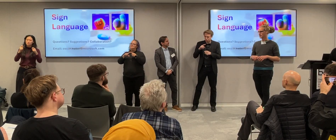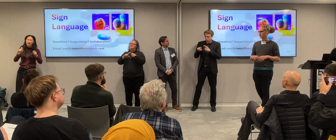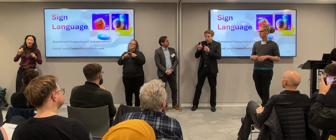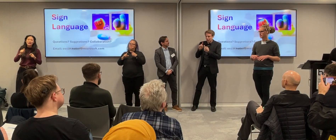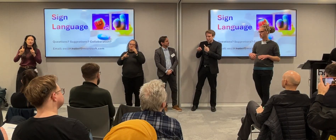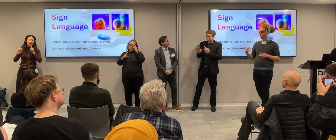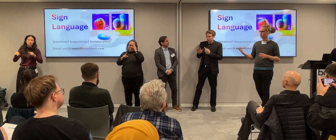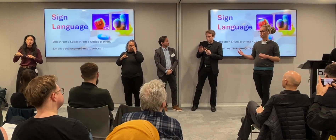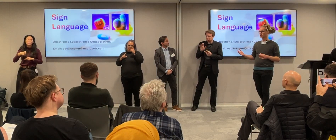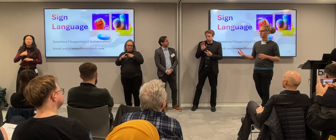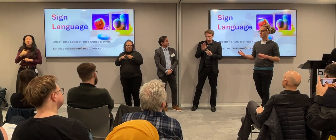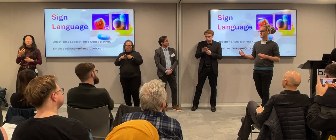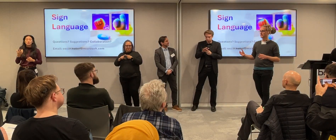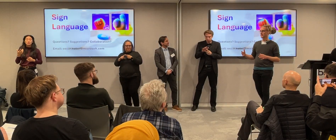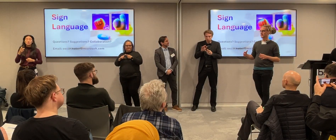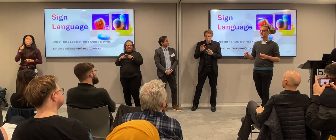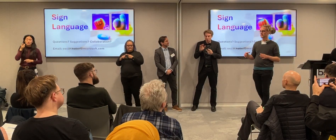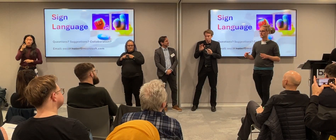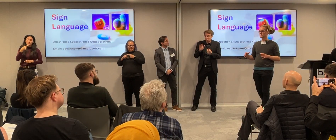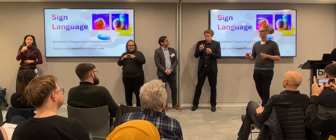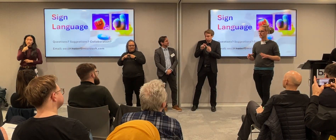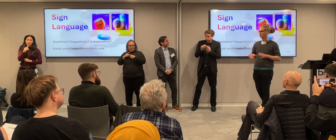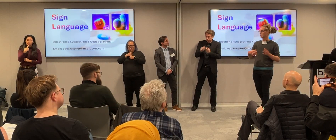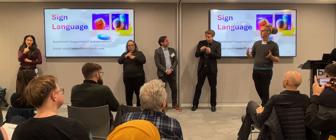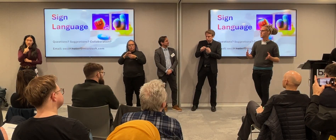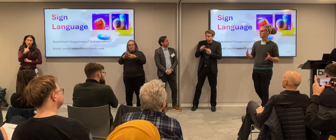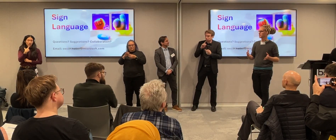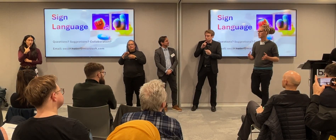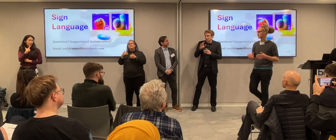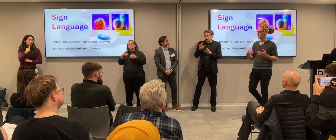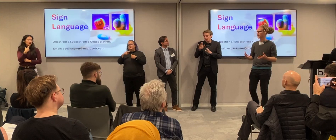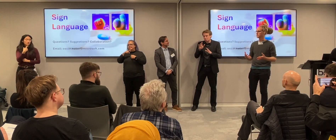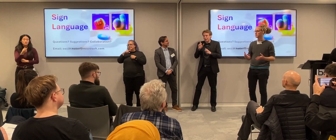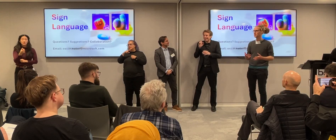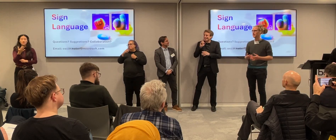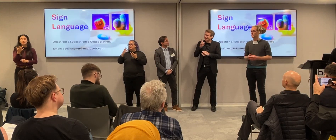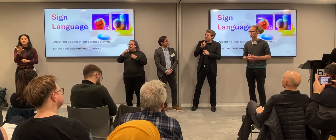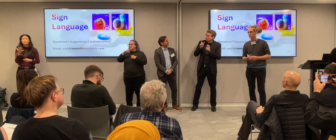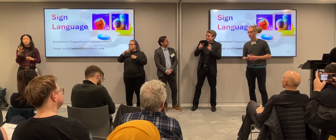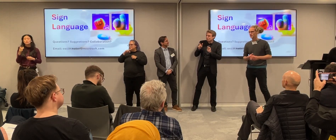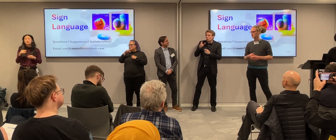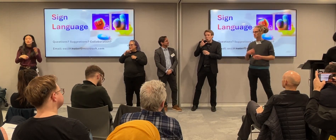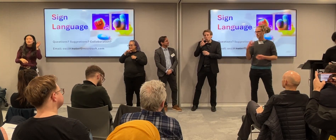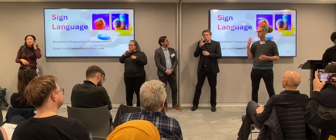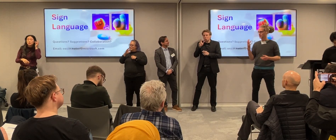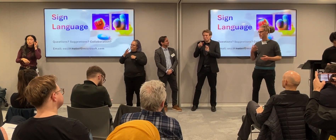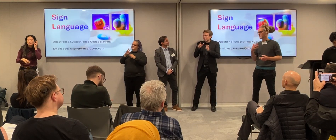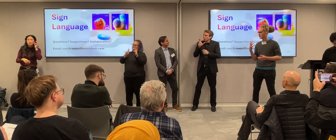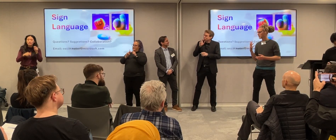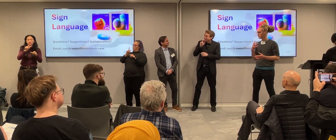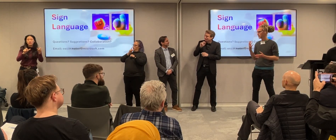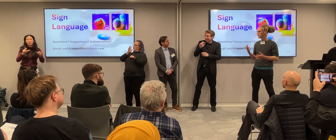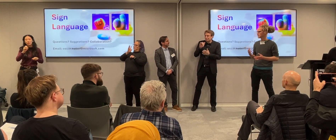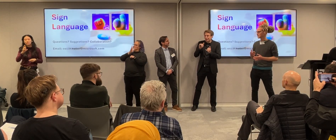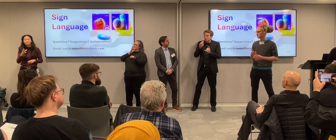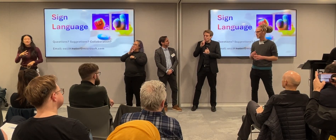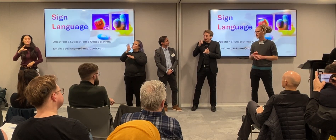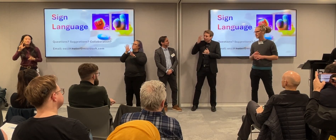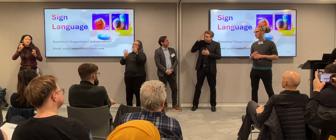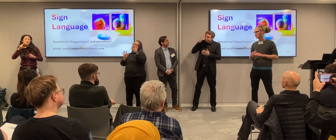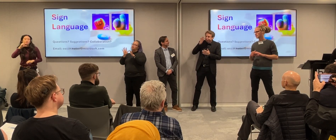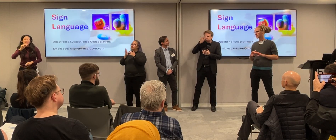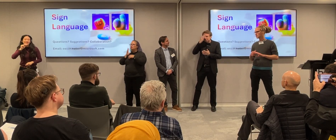when you express that like hearing people or speaking people may also like touch their face,